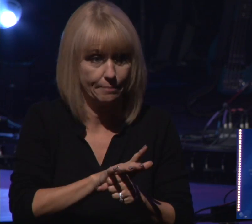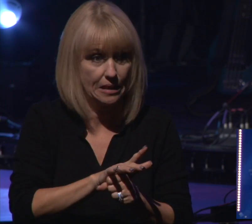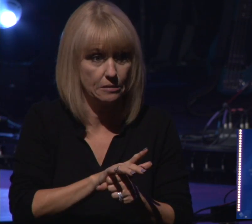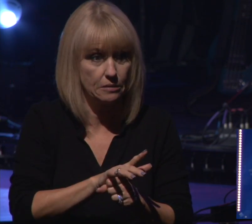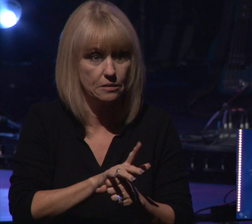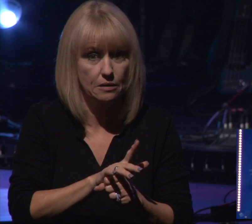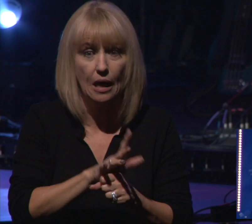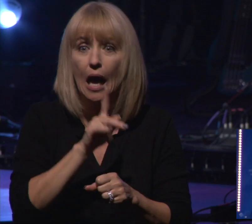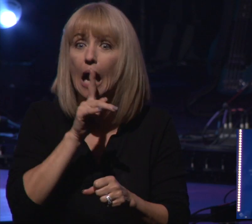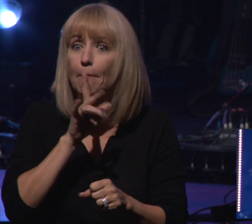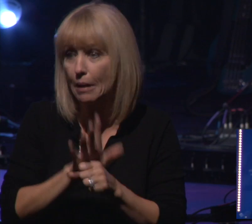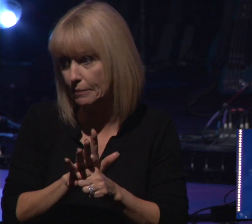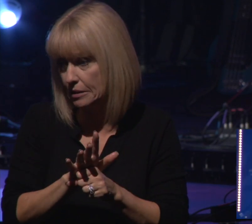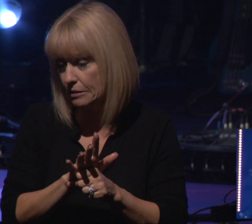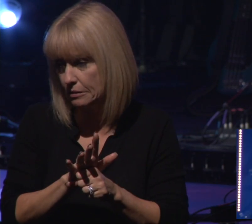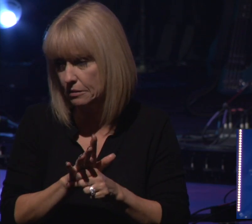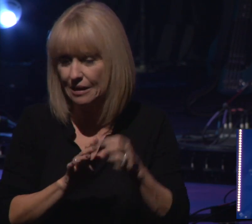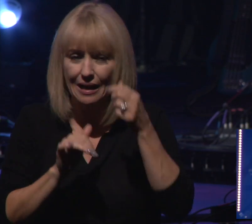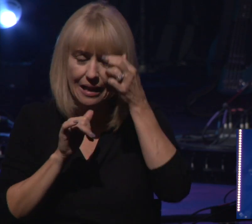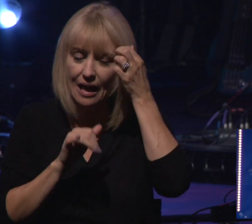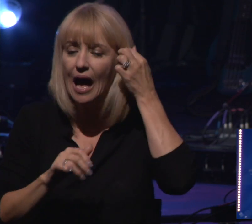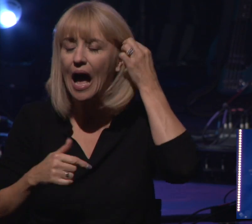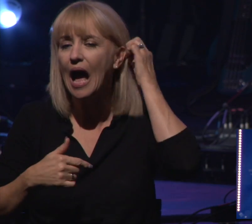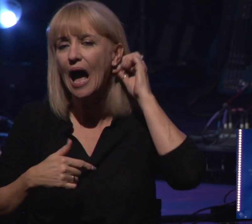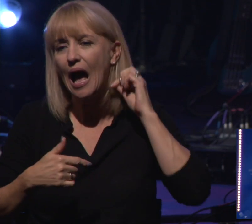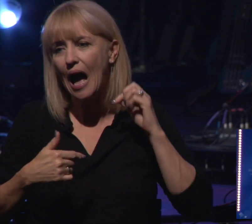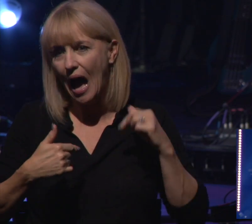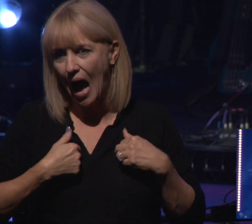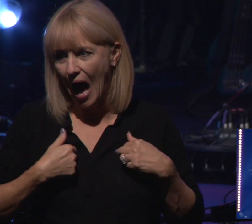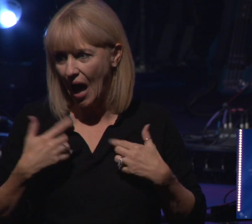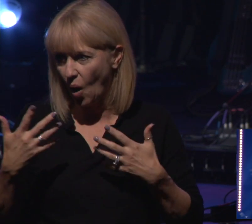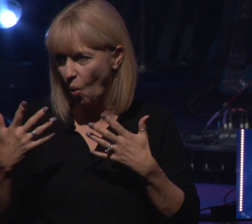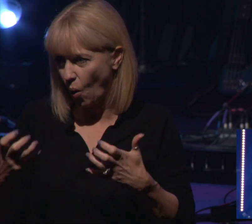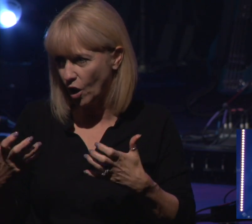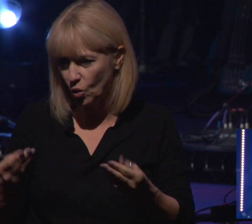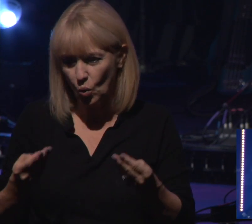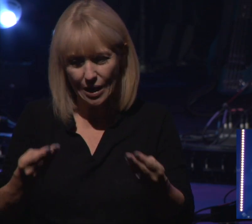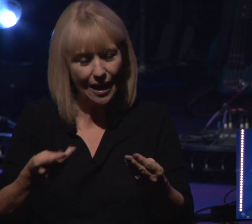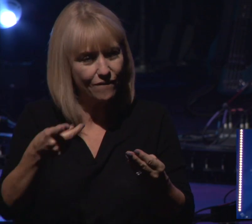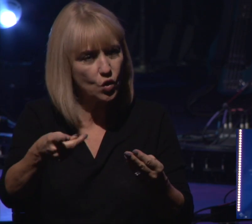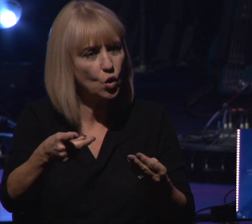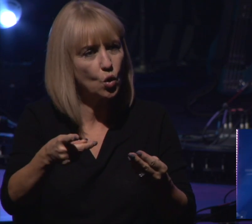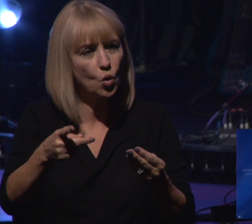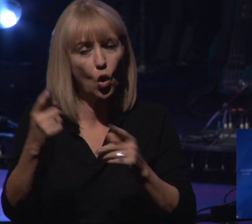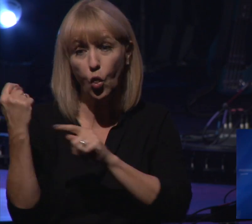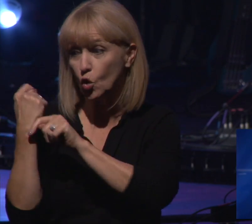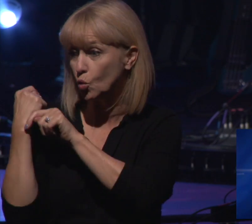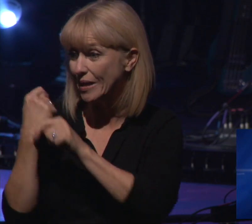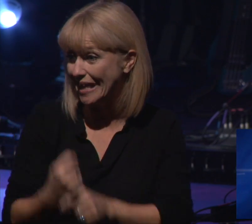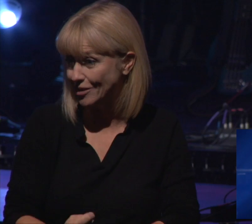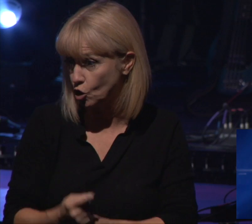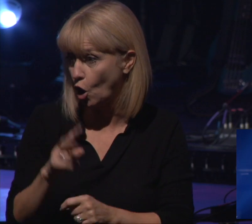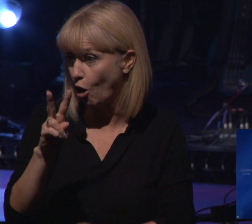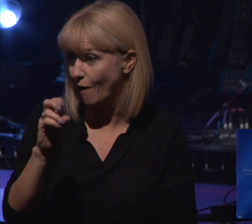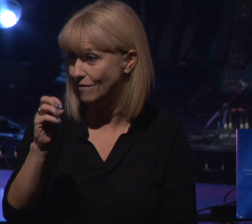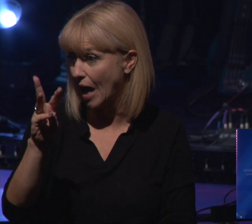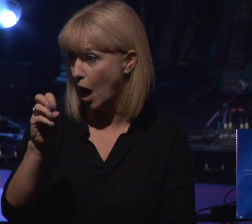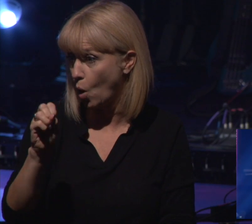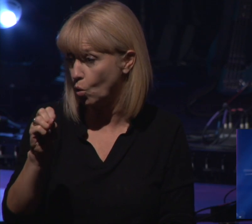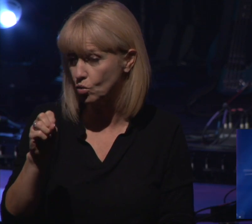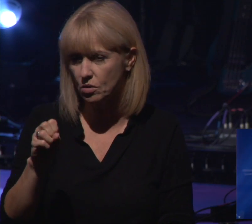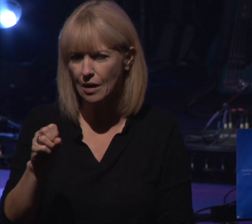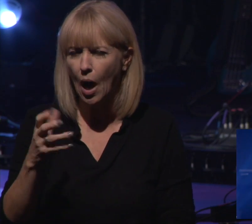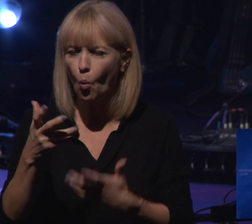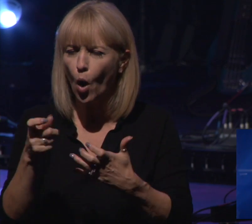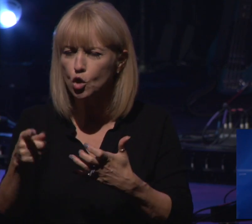a commitment that's going to be strong. And I want to just go through the traditional vows with you. And this is for married couples.